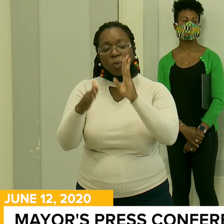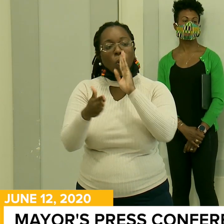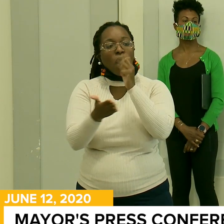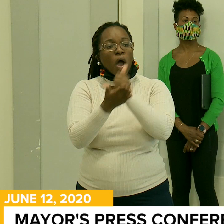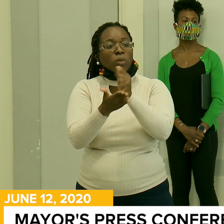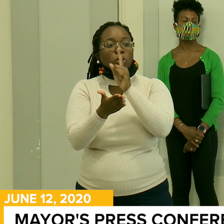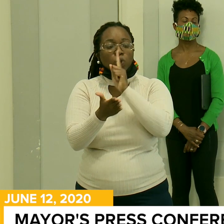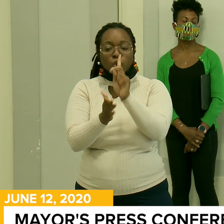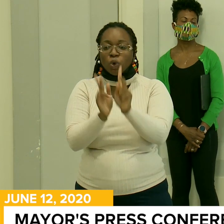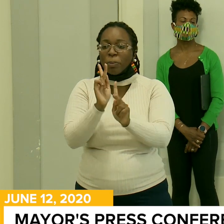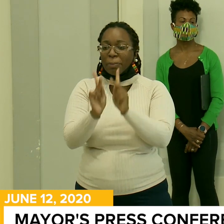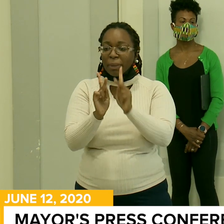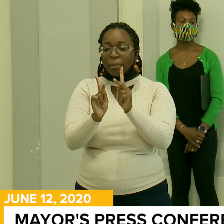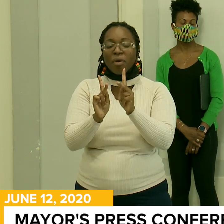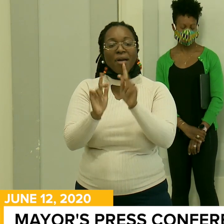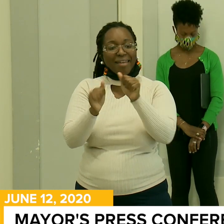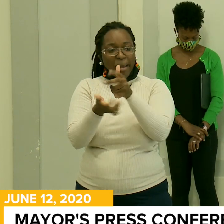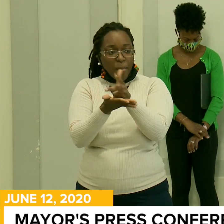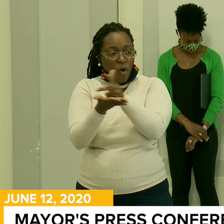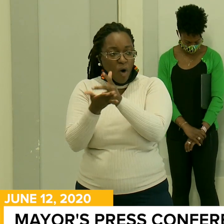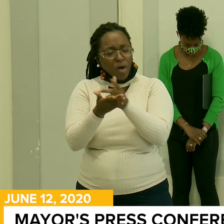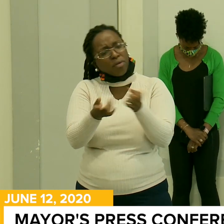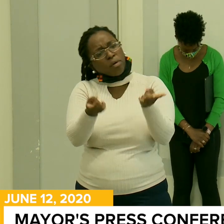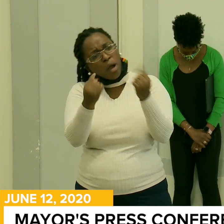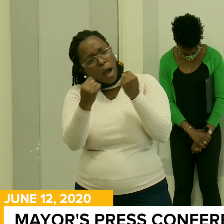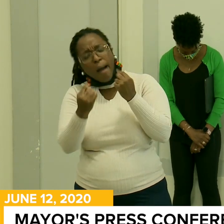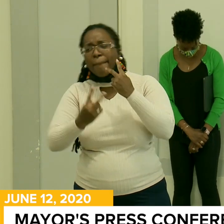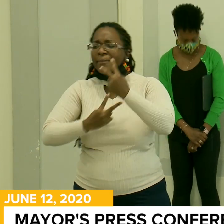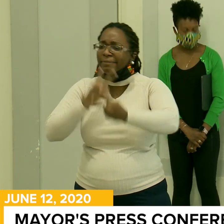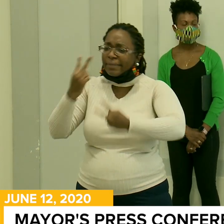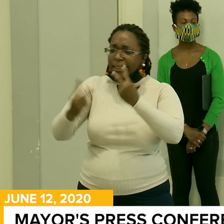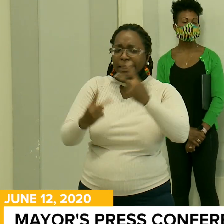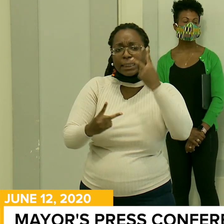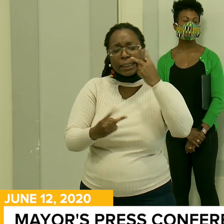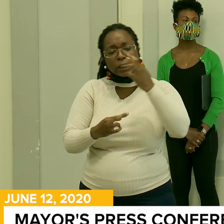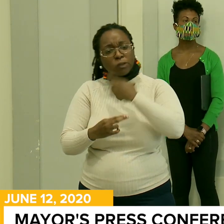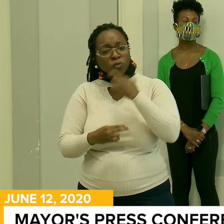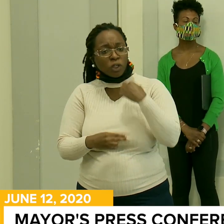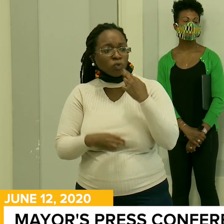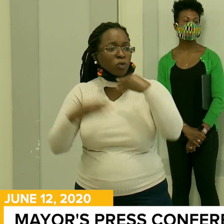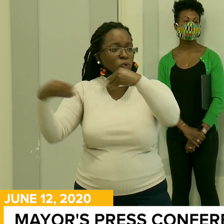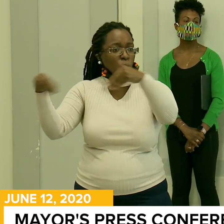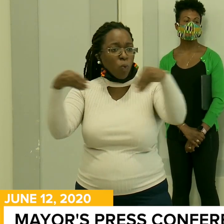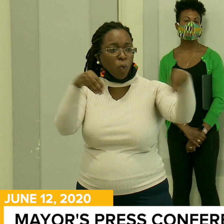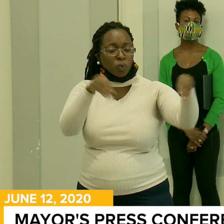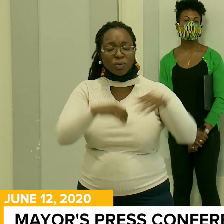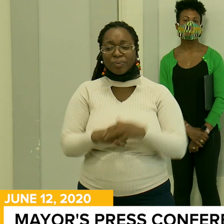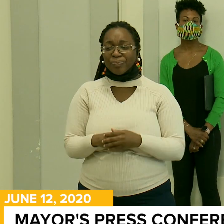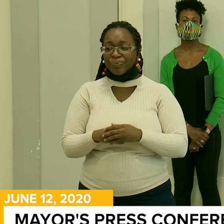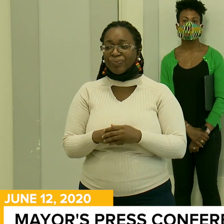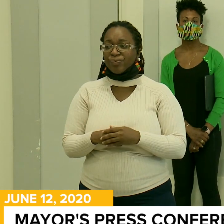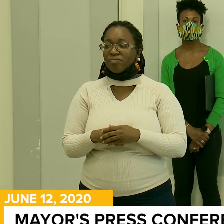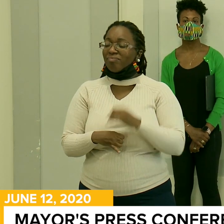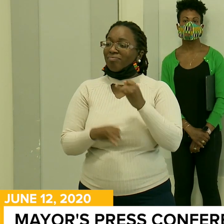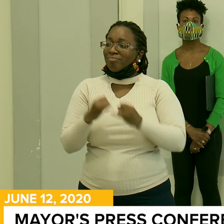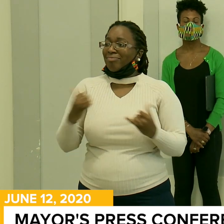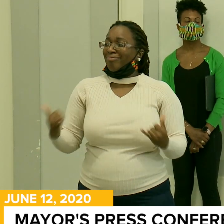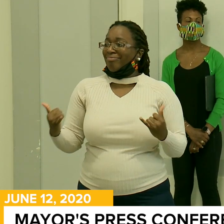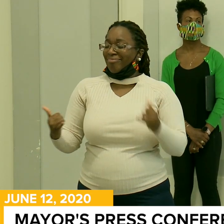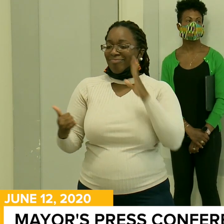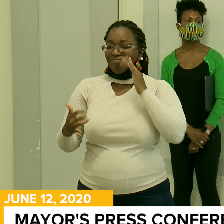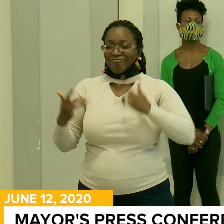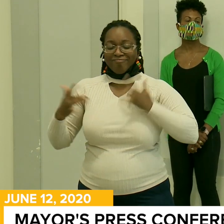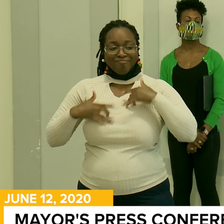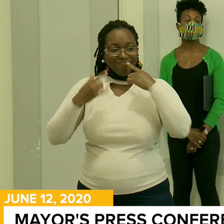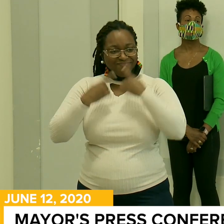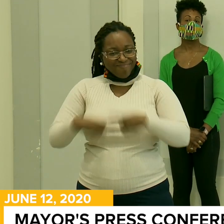encourage boaters to come to the inner harbor and visit our restaurants and shops. And finally today, I'm excited to announce the